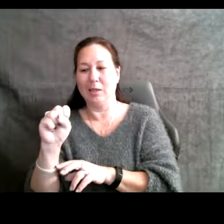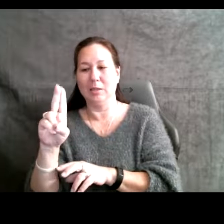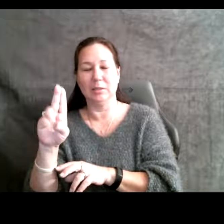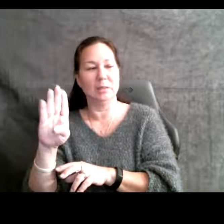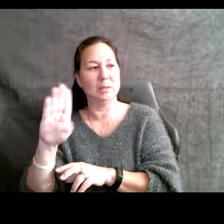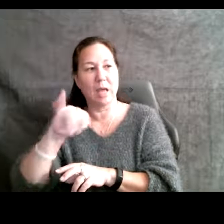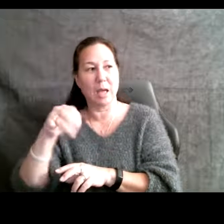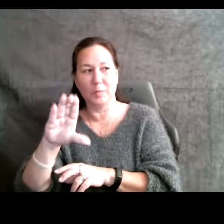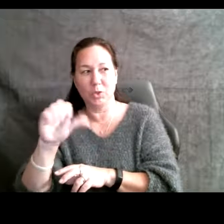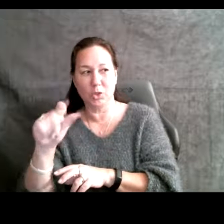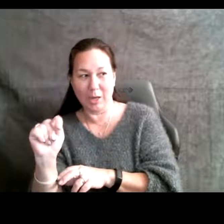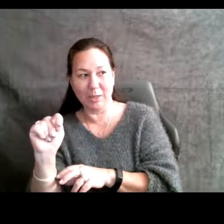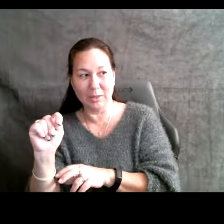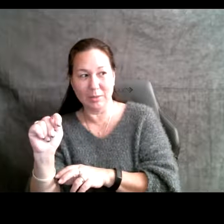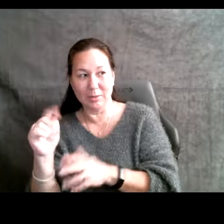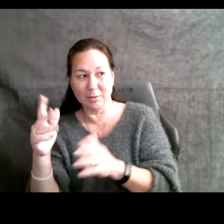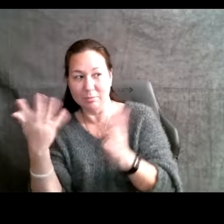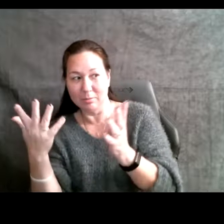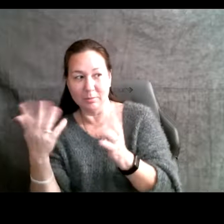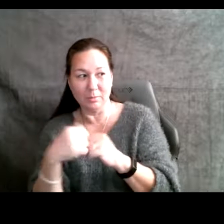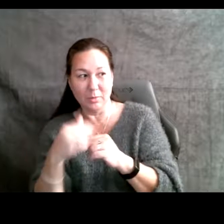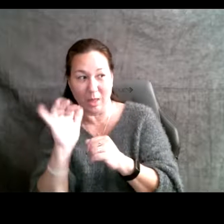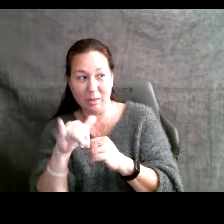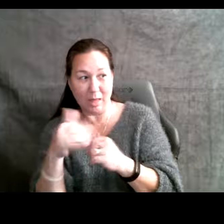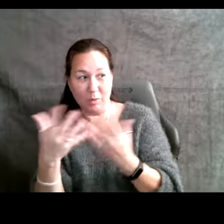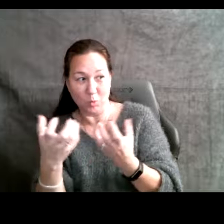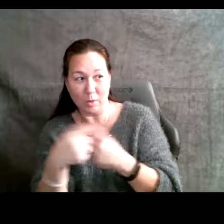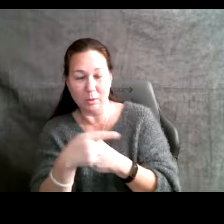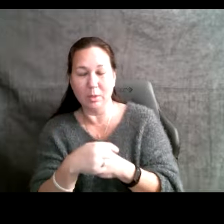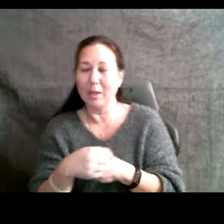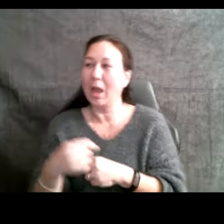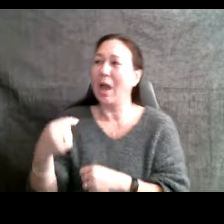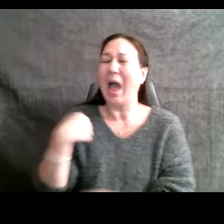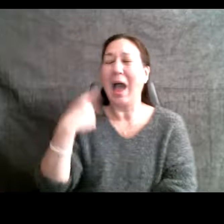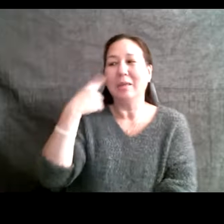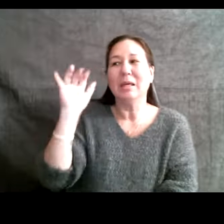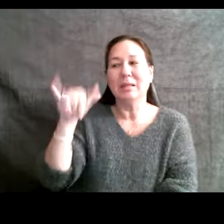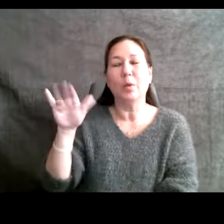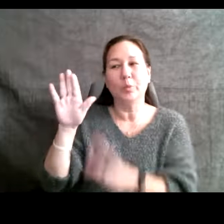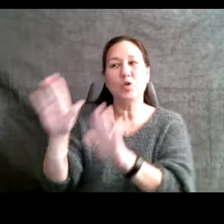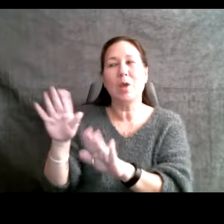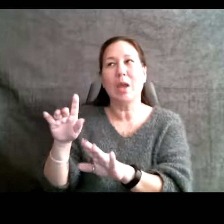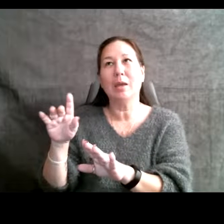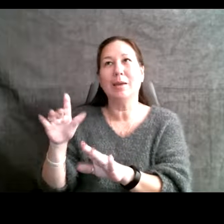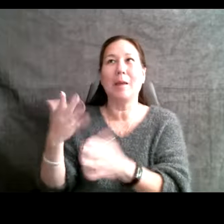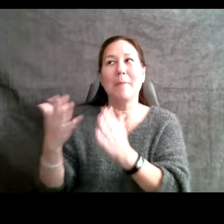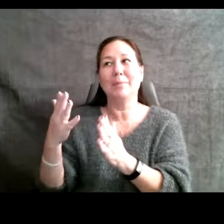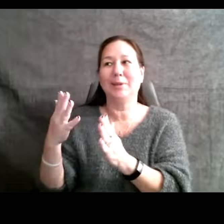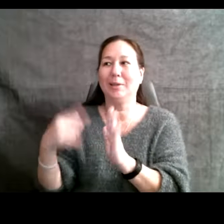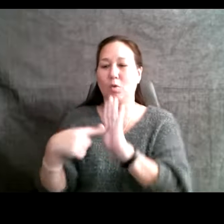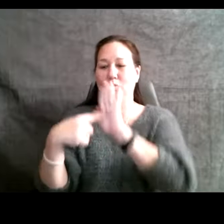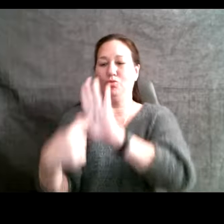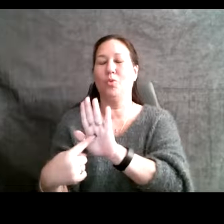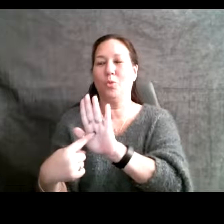I think it would be great to have a kind of almost an outline, a highlight of the subject matter areas, but